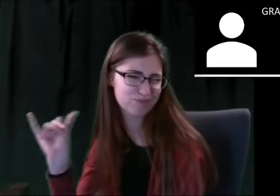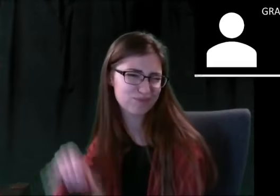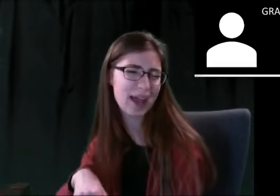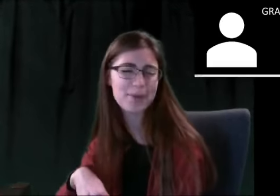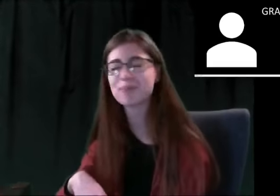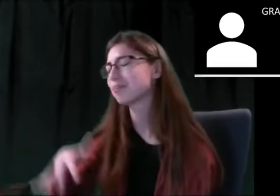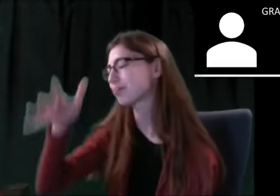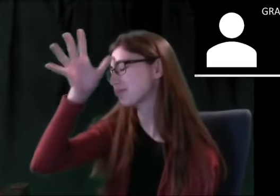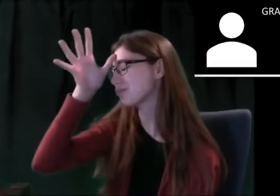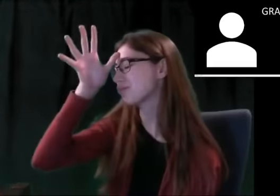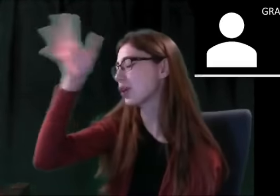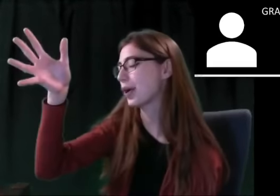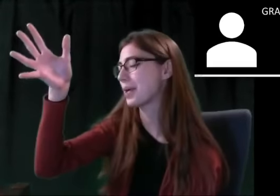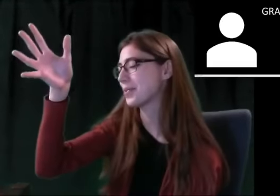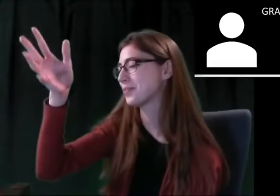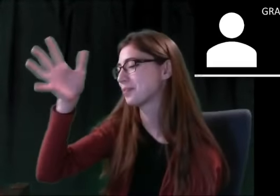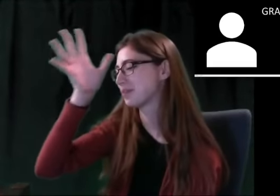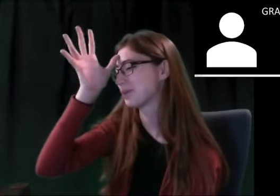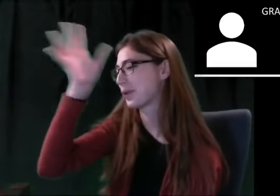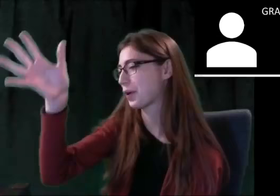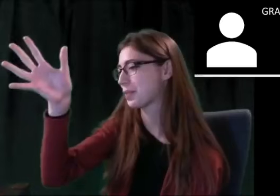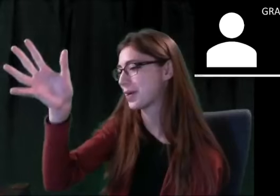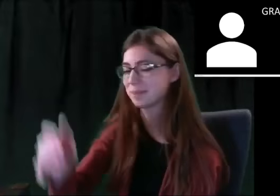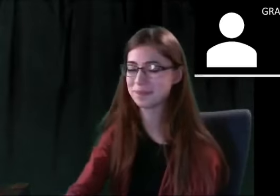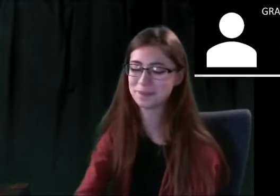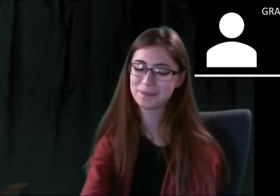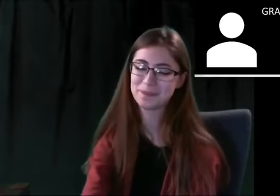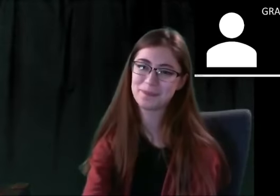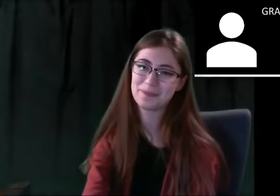That. Grandpa, grandpa.